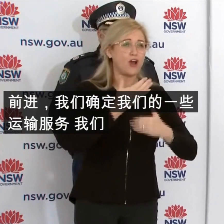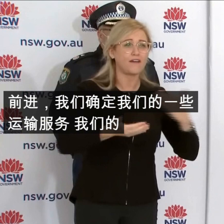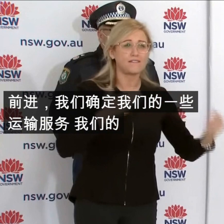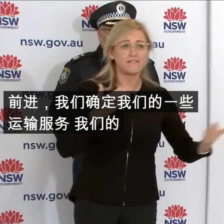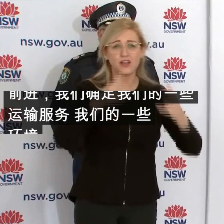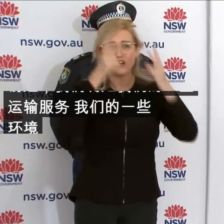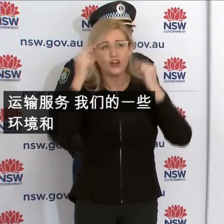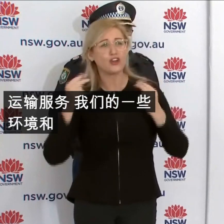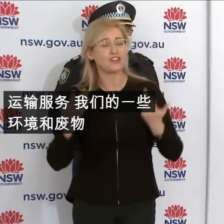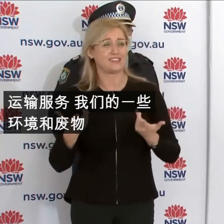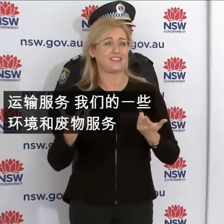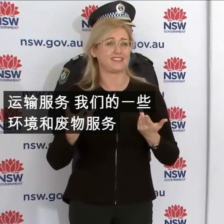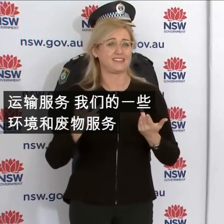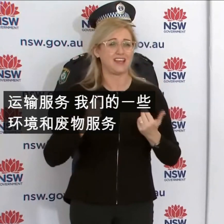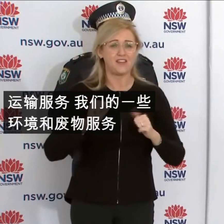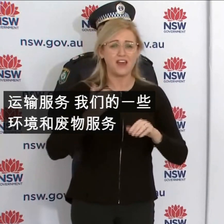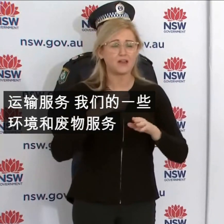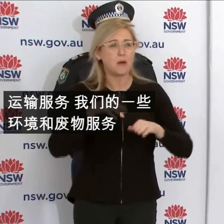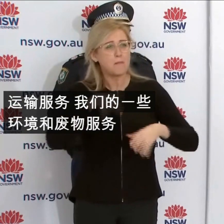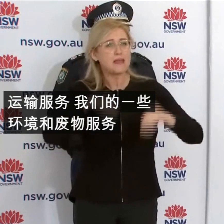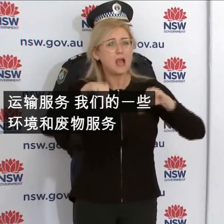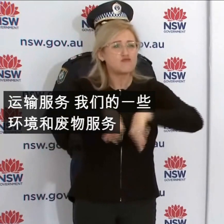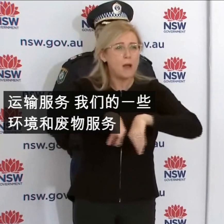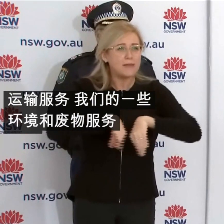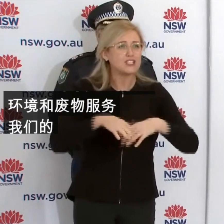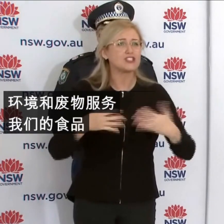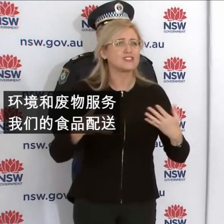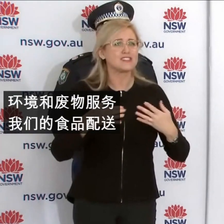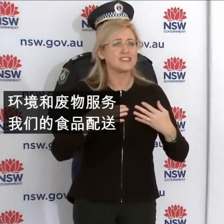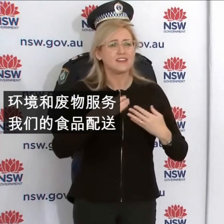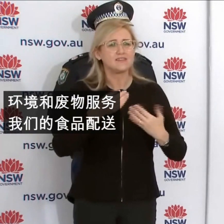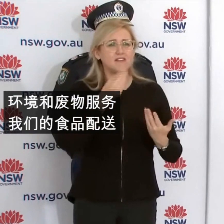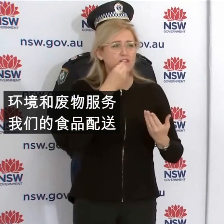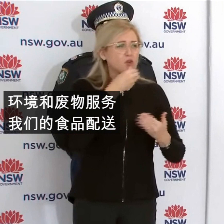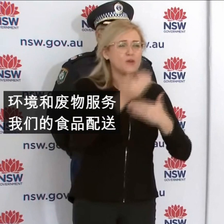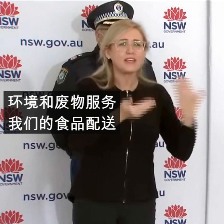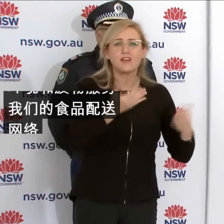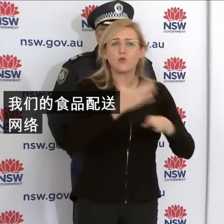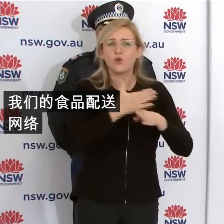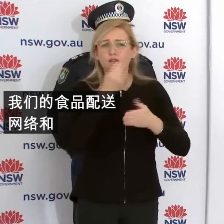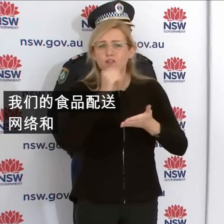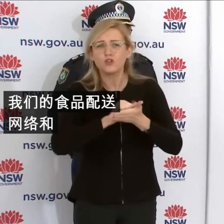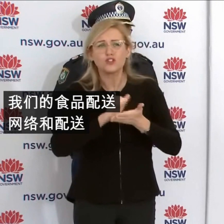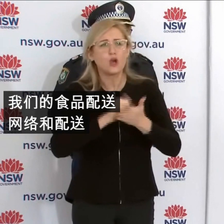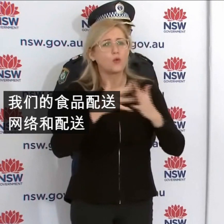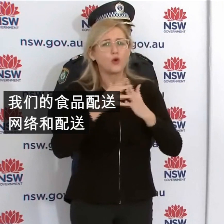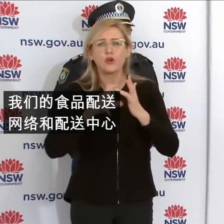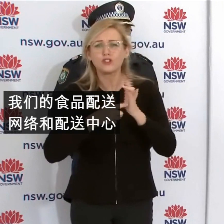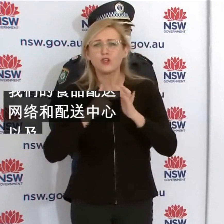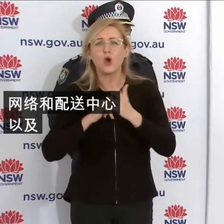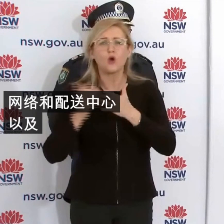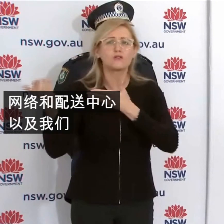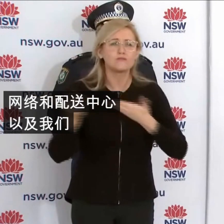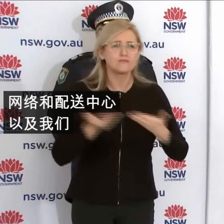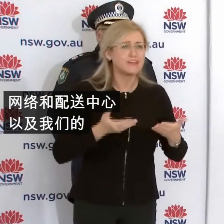transport services, some of our environment and waste services, our food distribution networks and our distribution